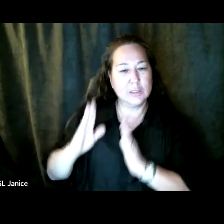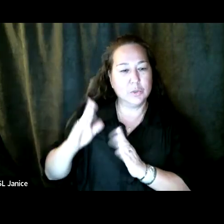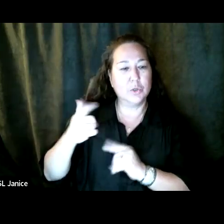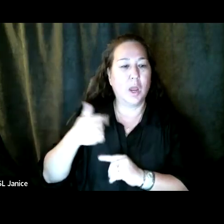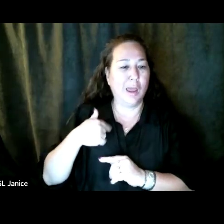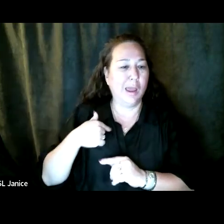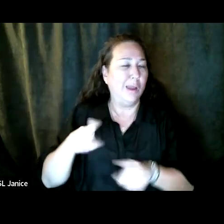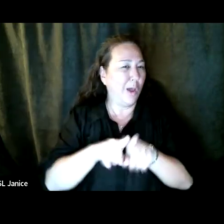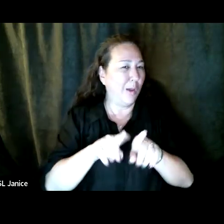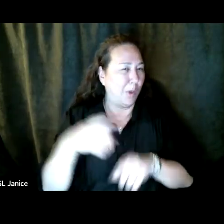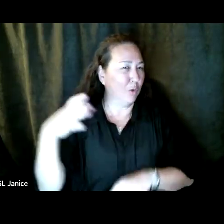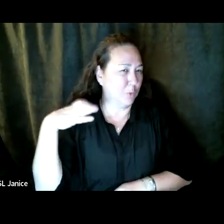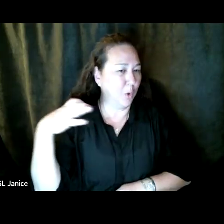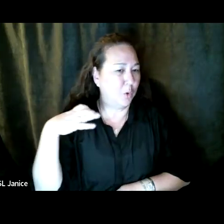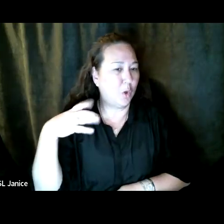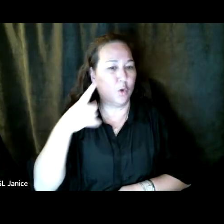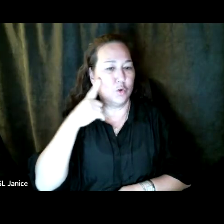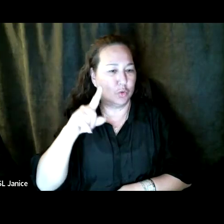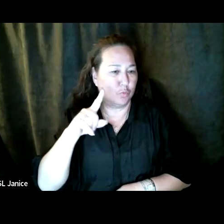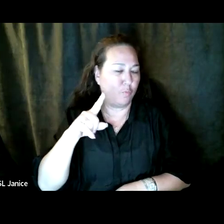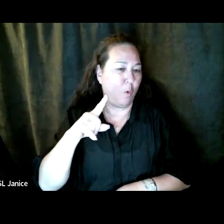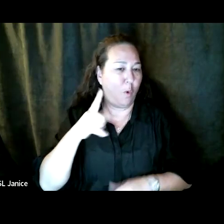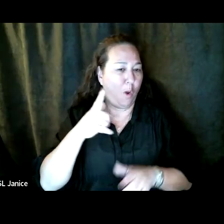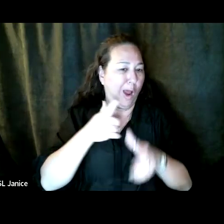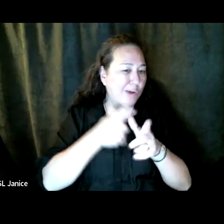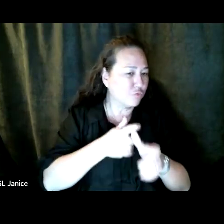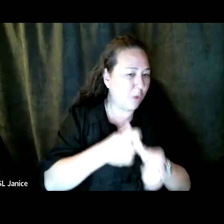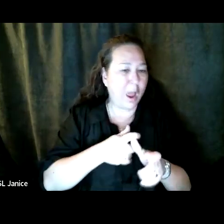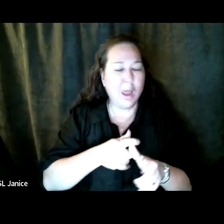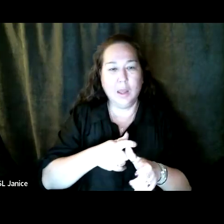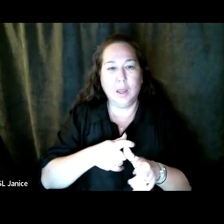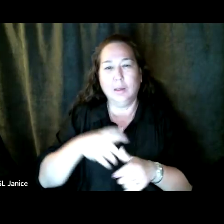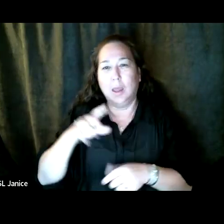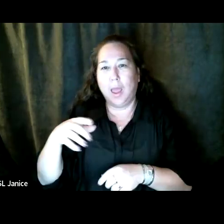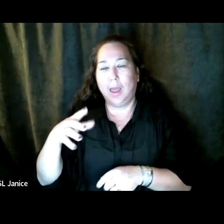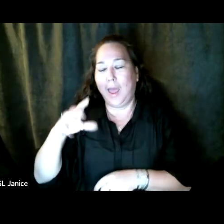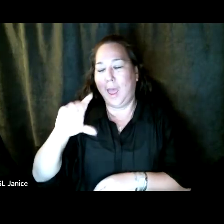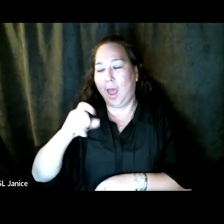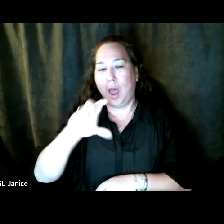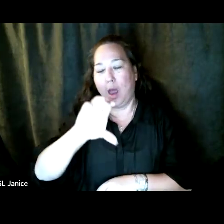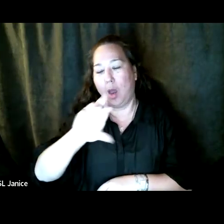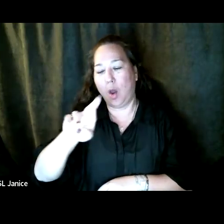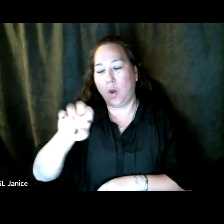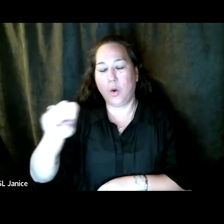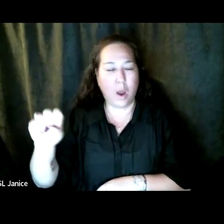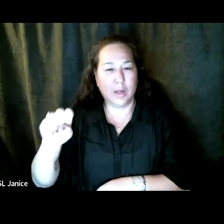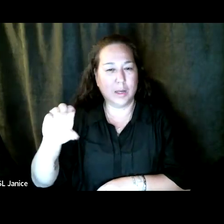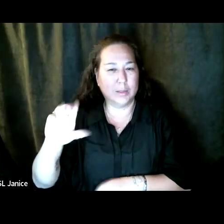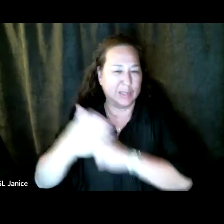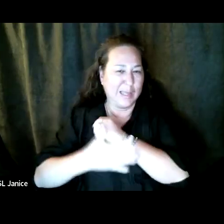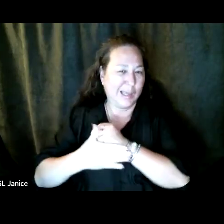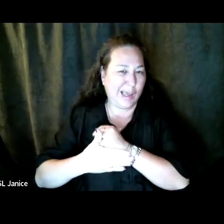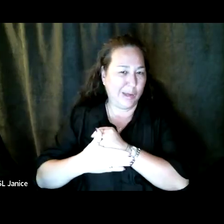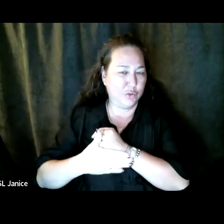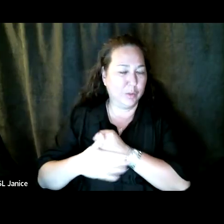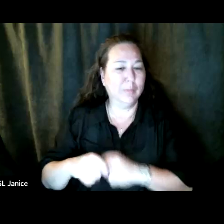School. I'm also going to read a text from the head coach who is not here today because he is at a meet, our first cross country meet.